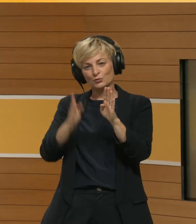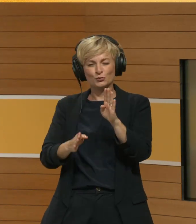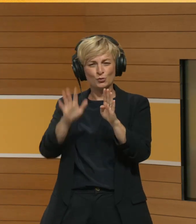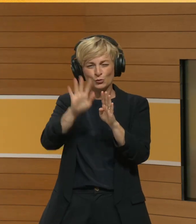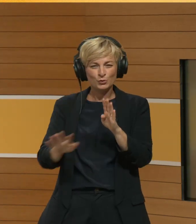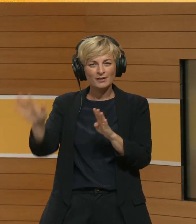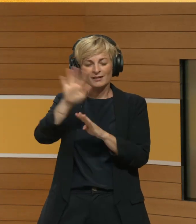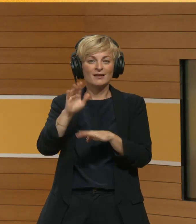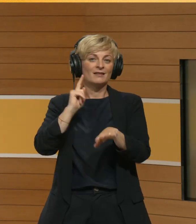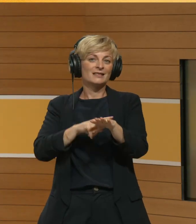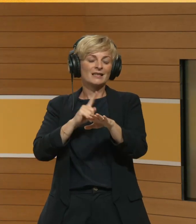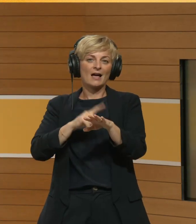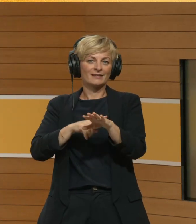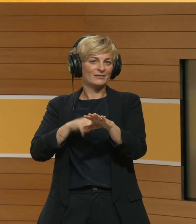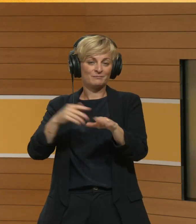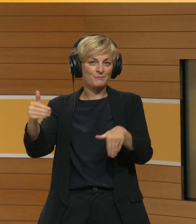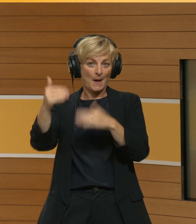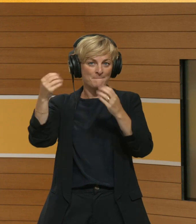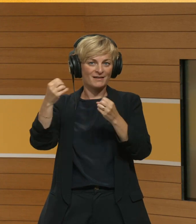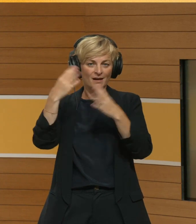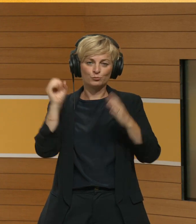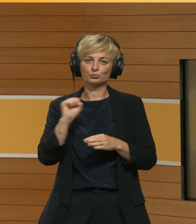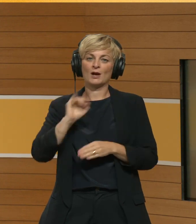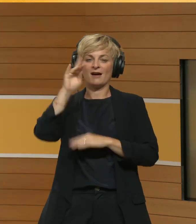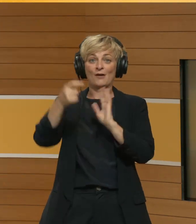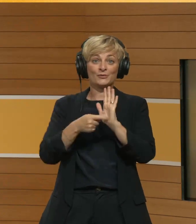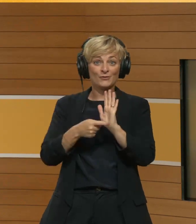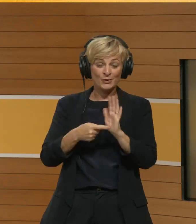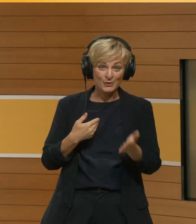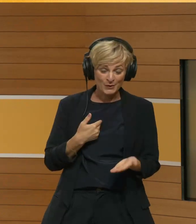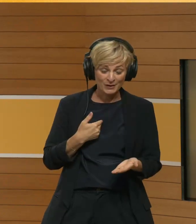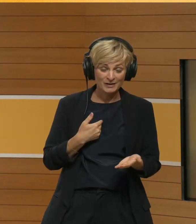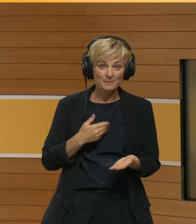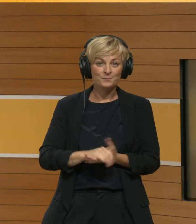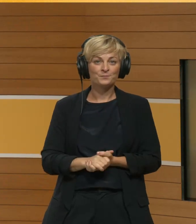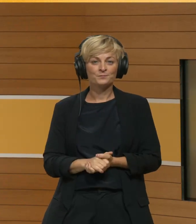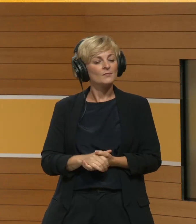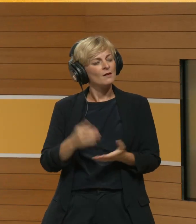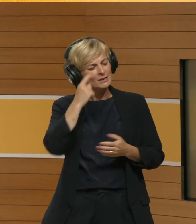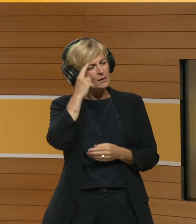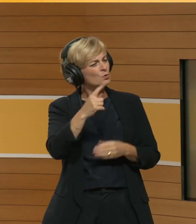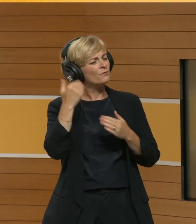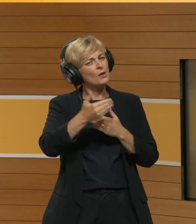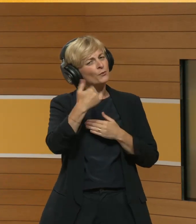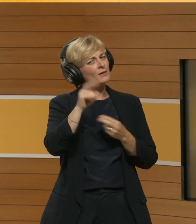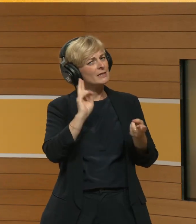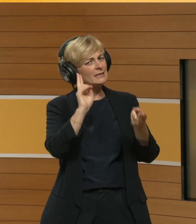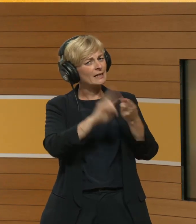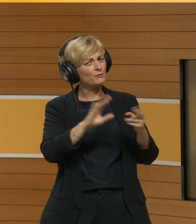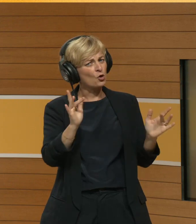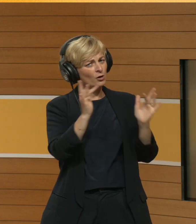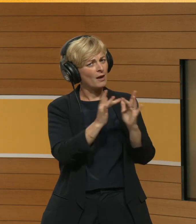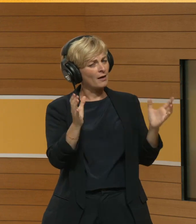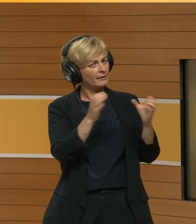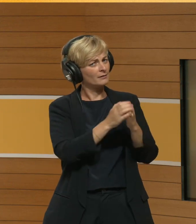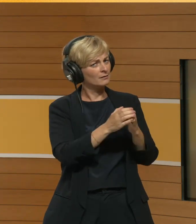are quite some differences. So how often would you say do you meet with your twinning partner? We're meeting once a month. And where is it? Like,